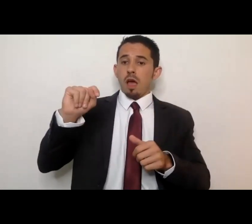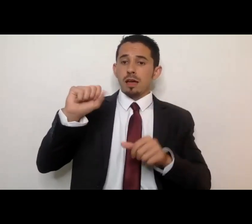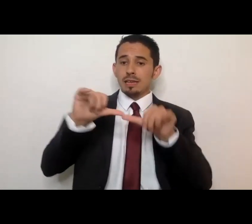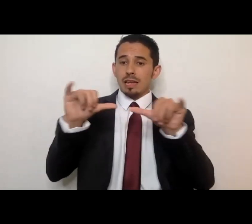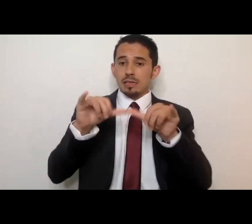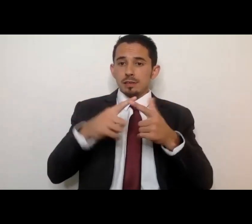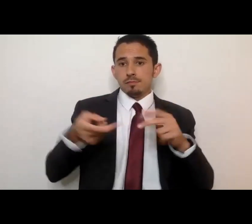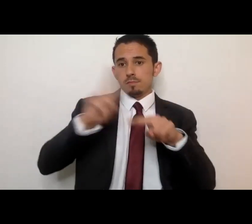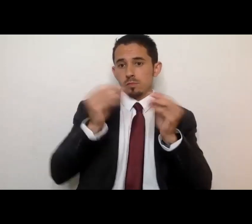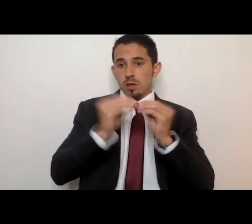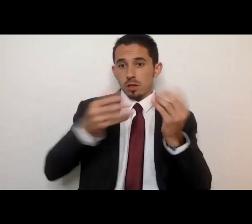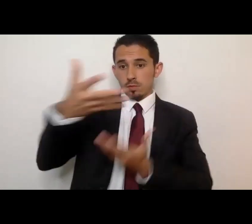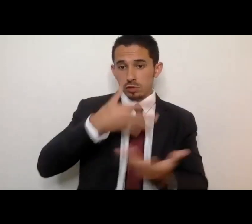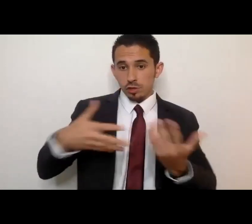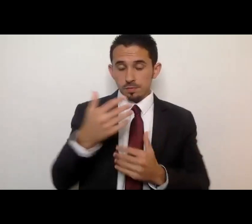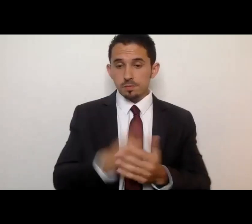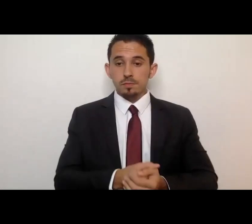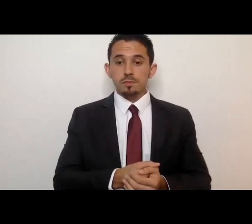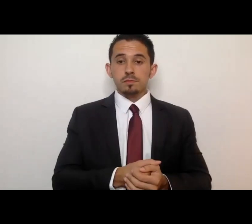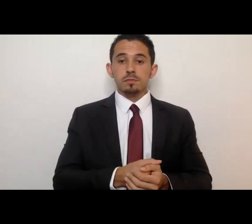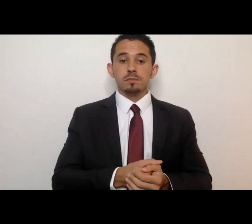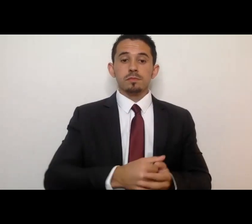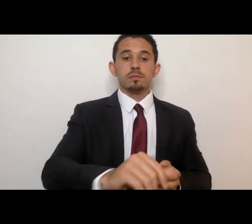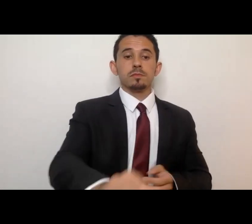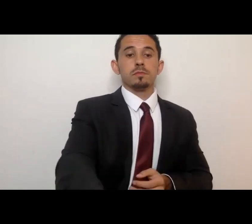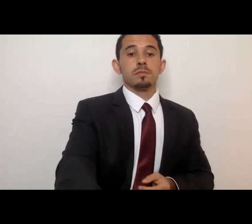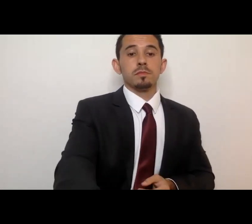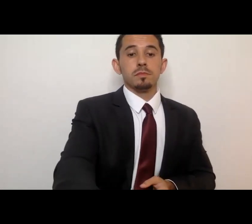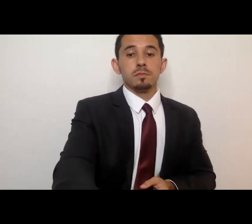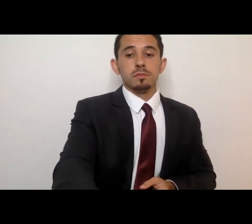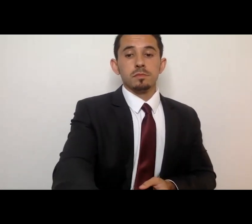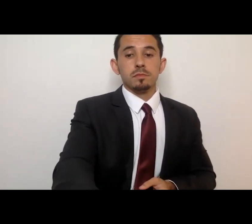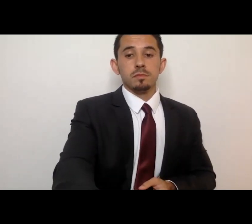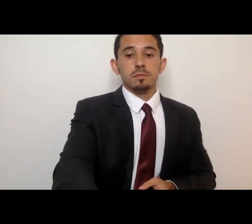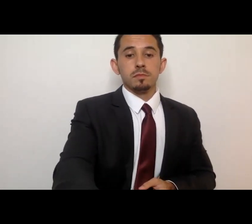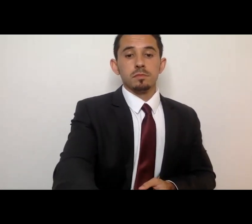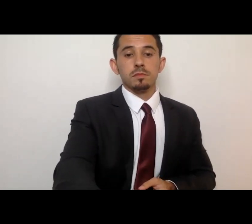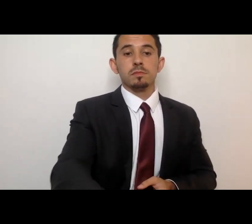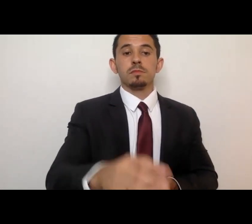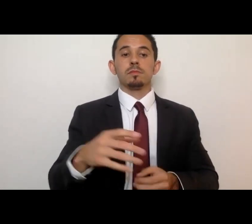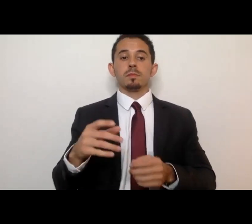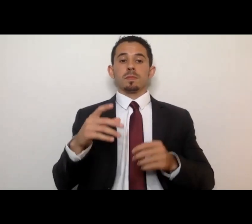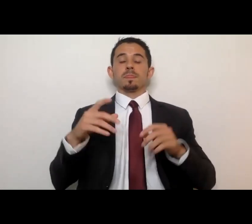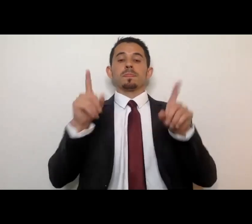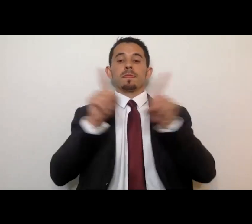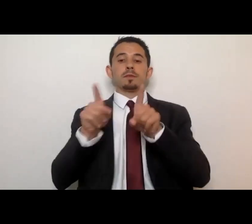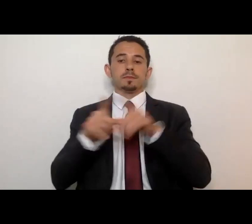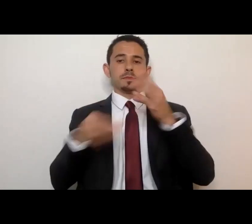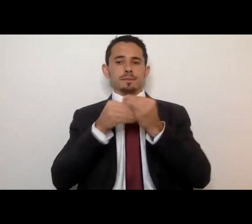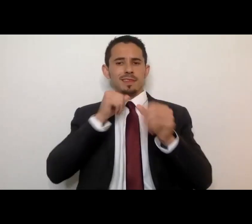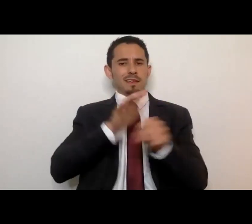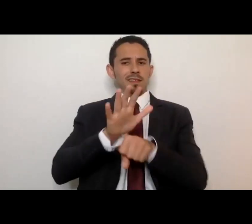Maybe if a larger spot was printed on the chip, if there would be more interaction and a stronger response.